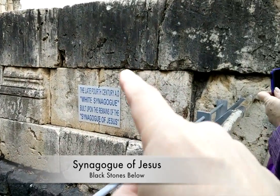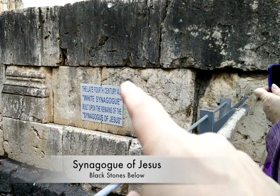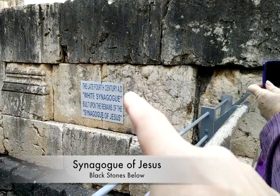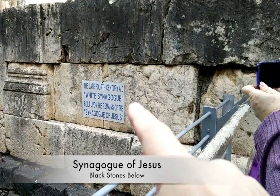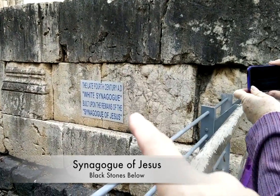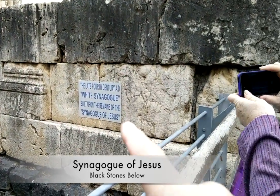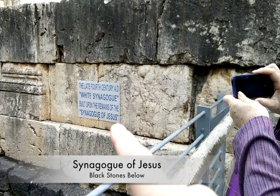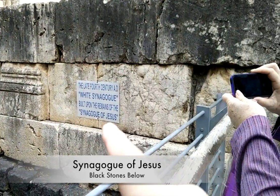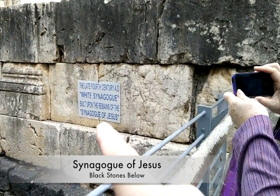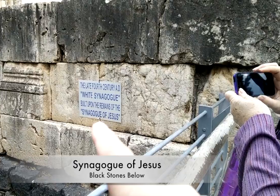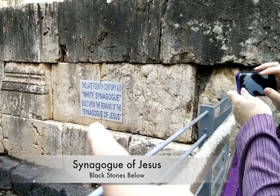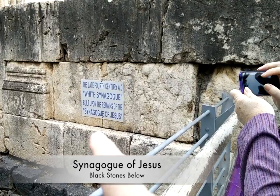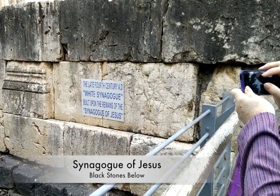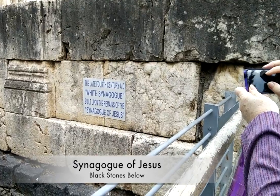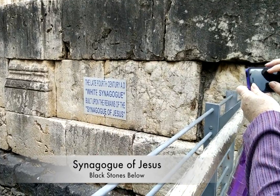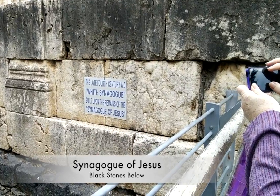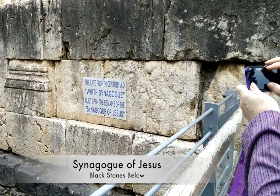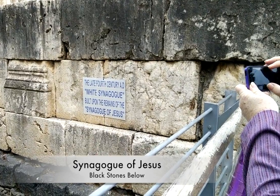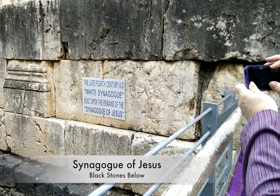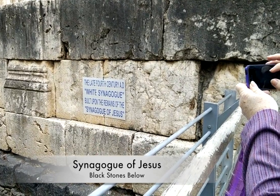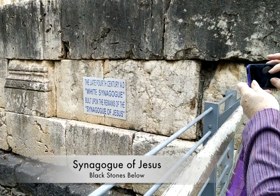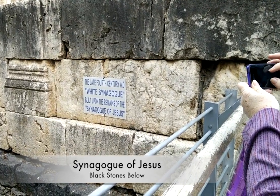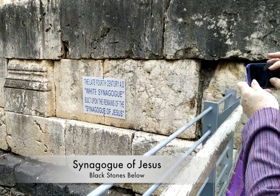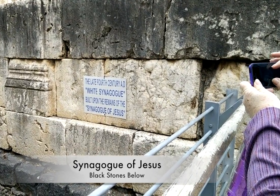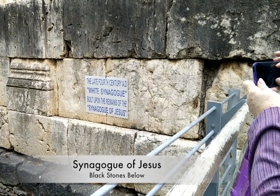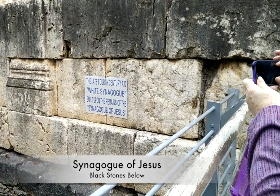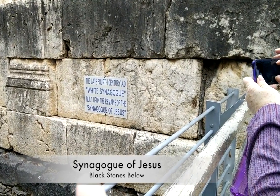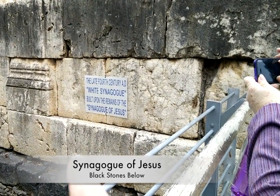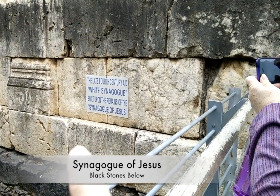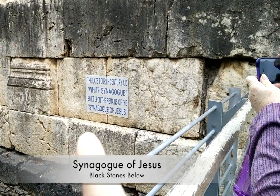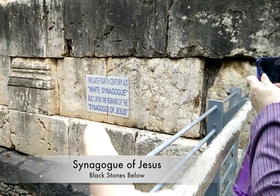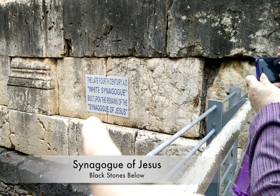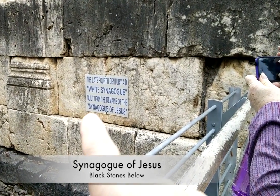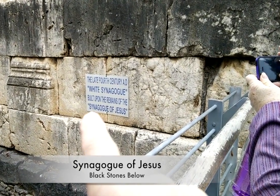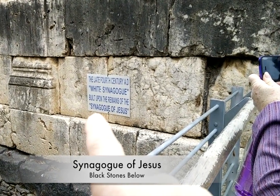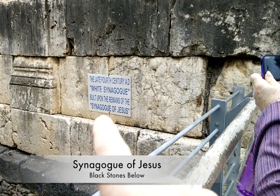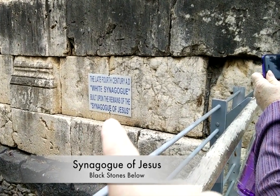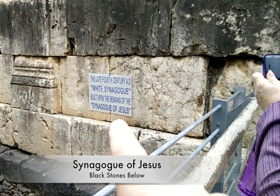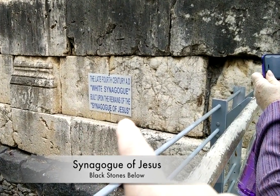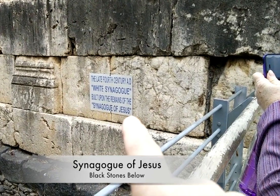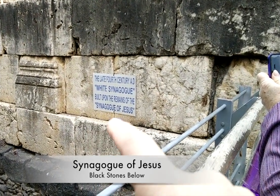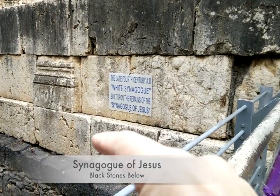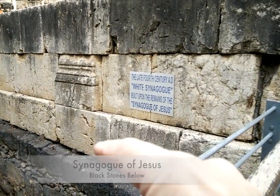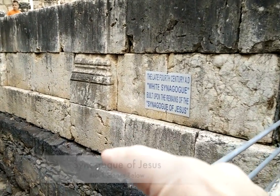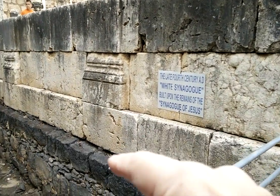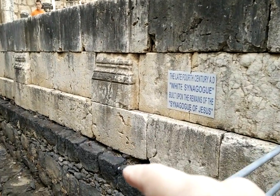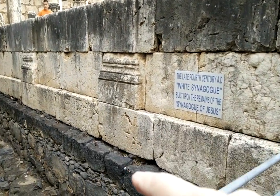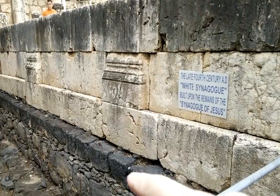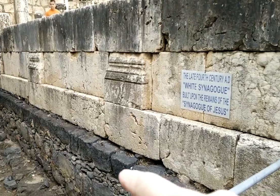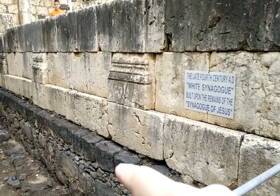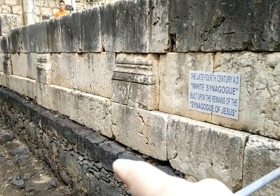about. The 4th century was a white synagogue, so the synagogue of Jesus is the black stones